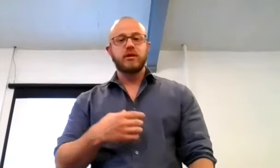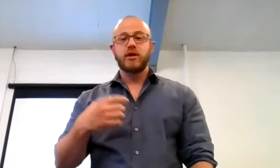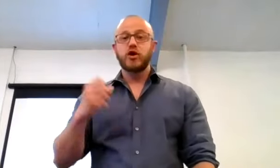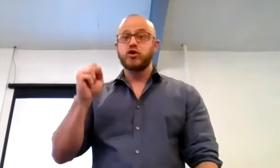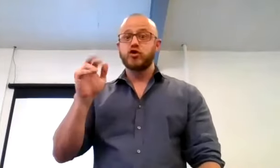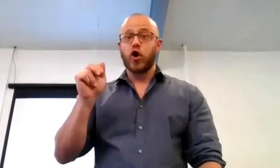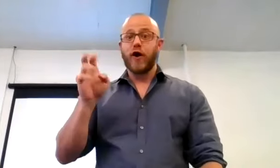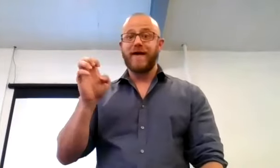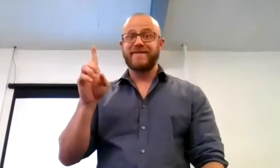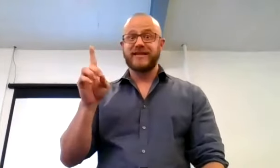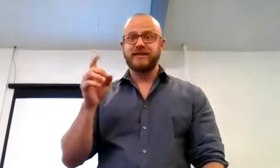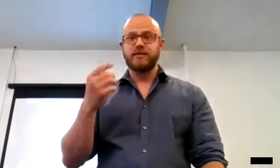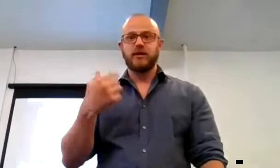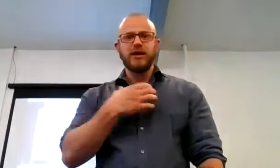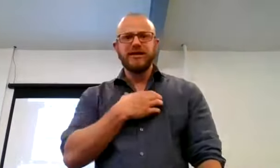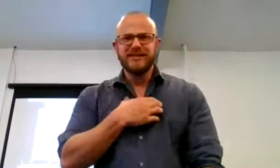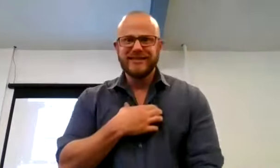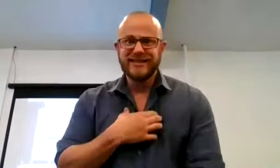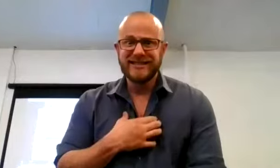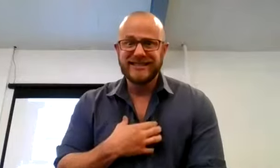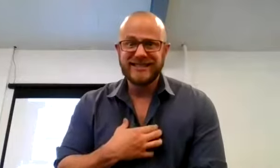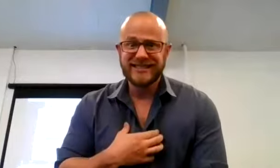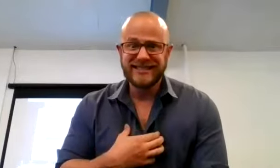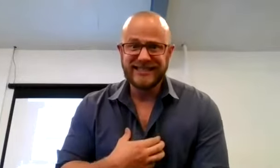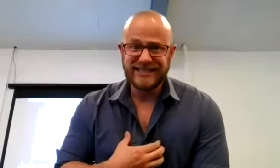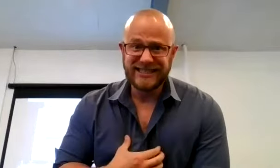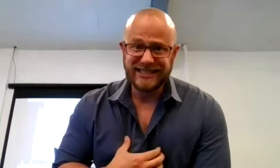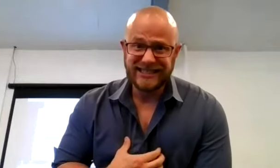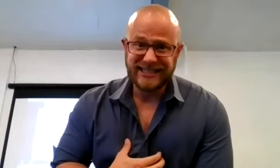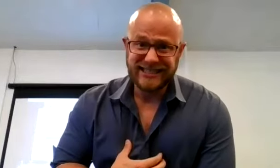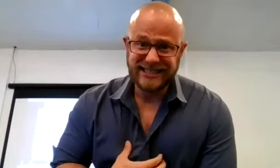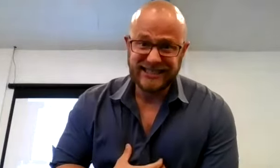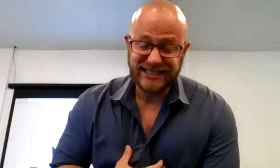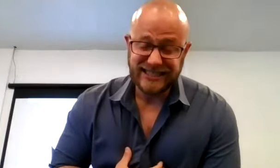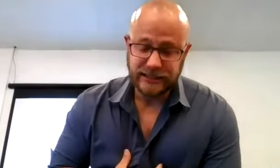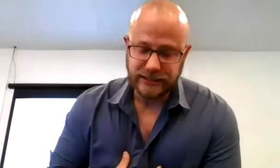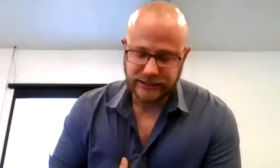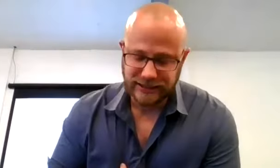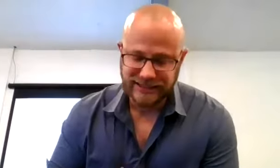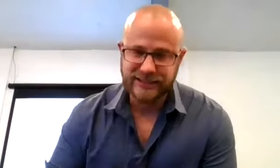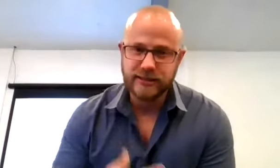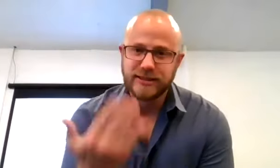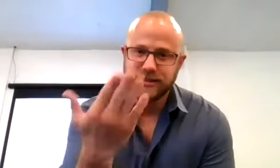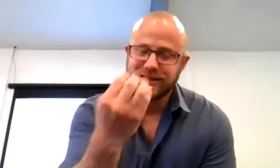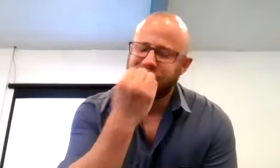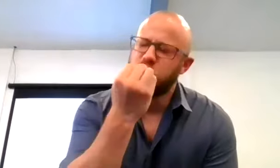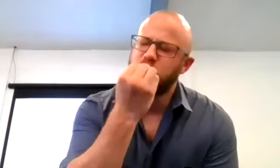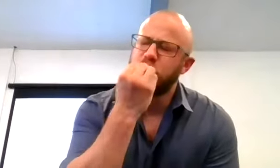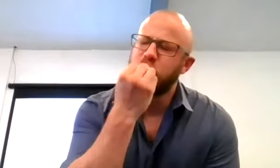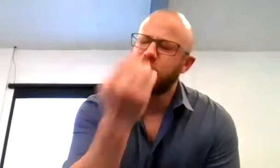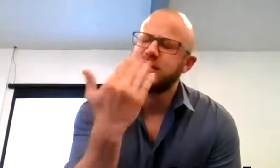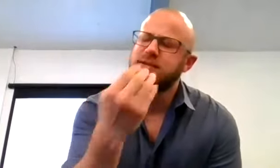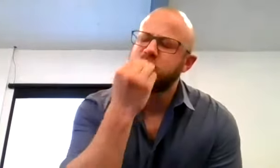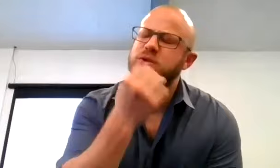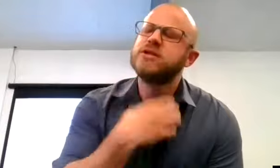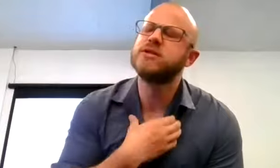you see? Starving, watch my face. Oh, I'm starving, you see how my hand changed too? I need food, give